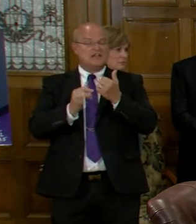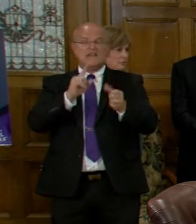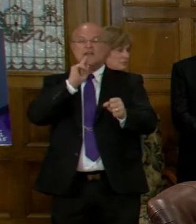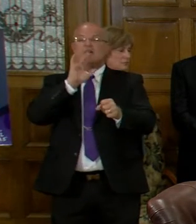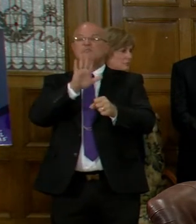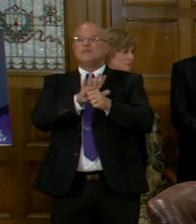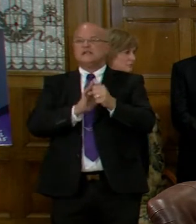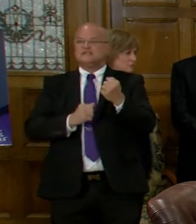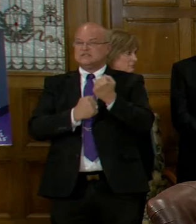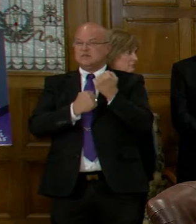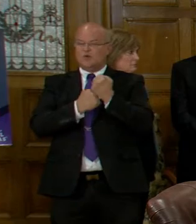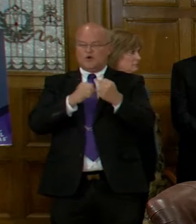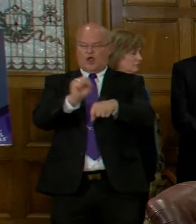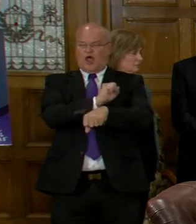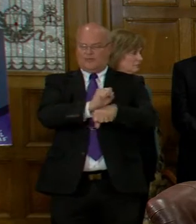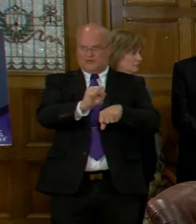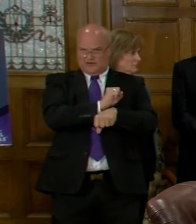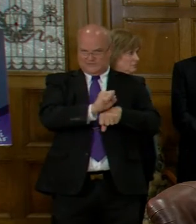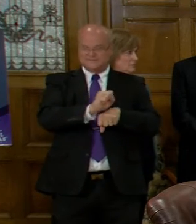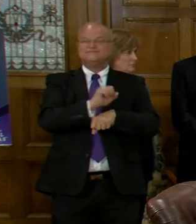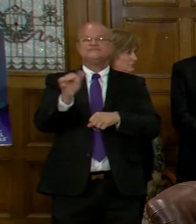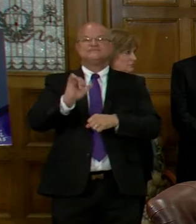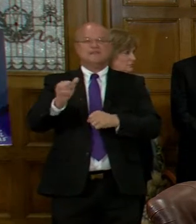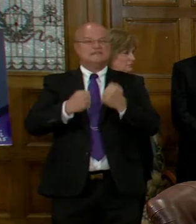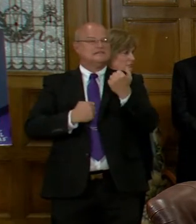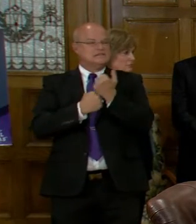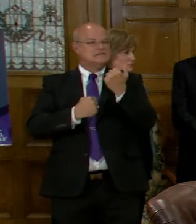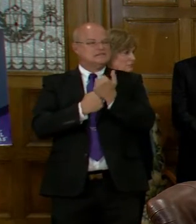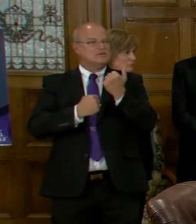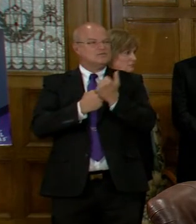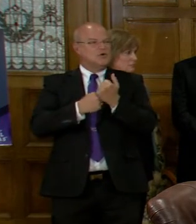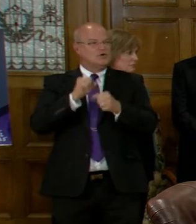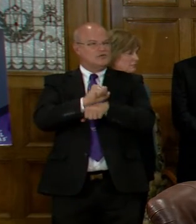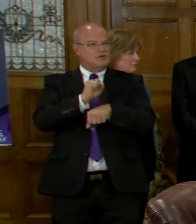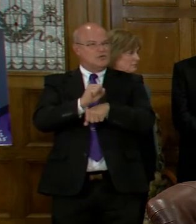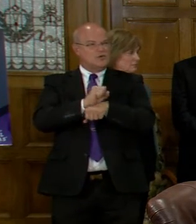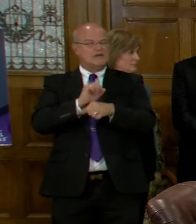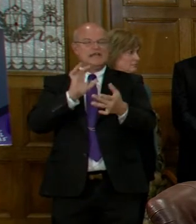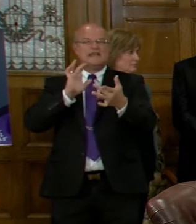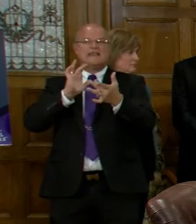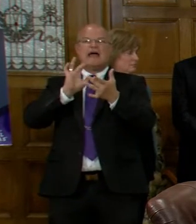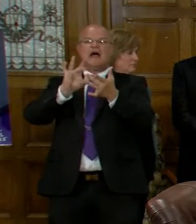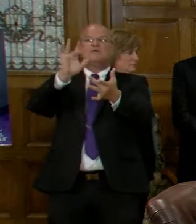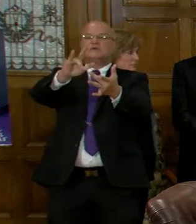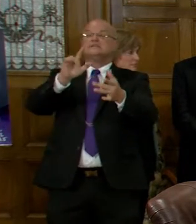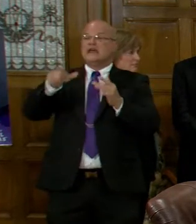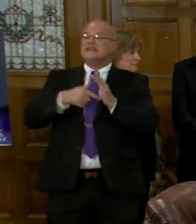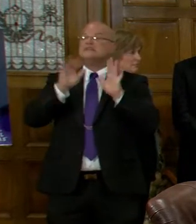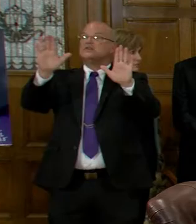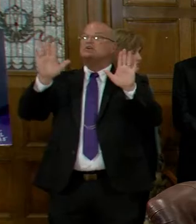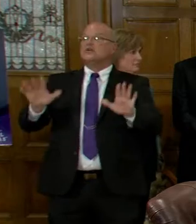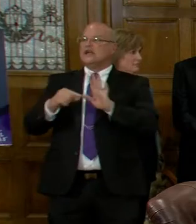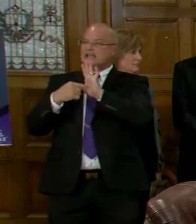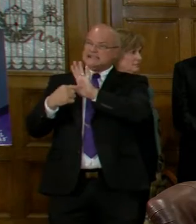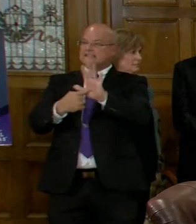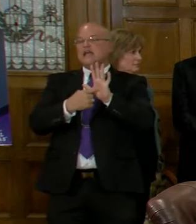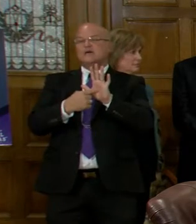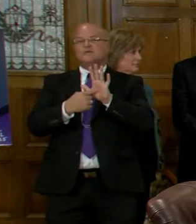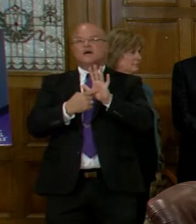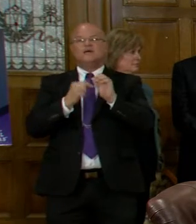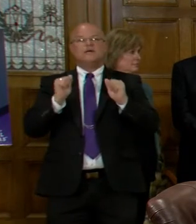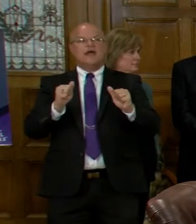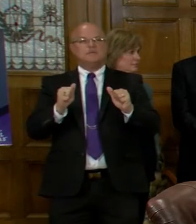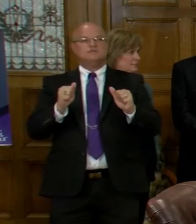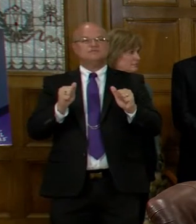pledged support on operations as well to support the work and the outreach. So this really is a great example of being